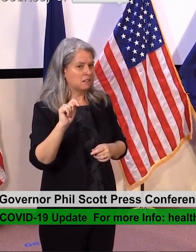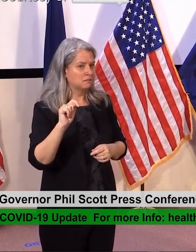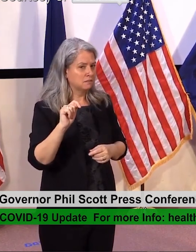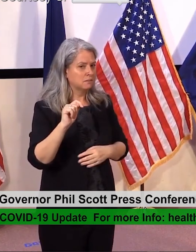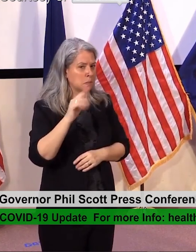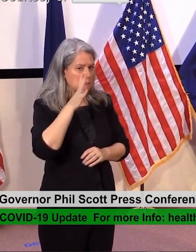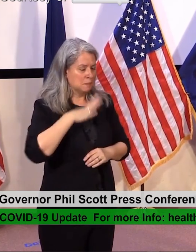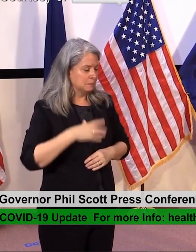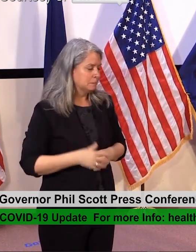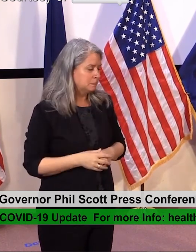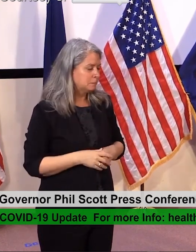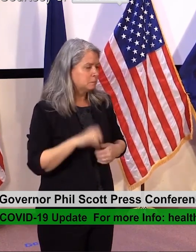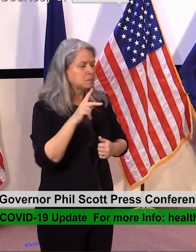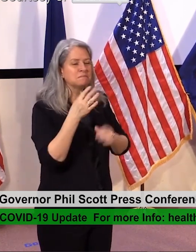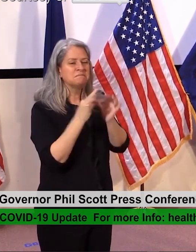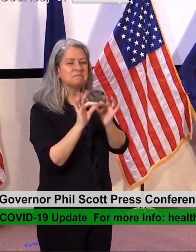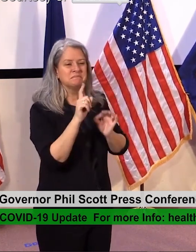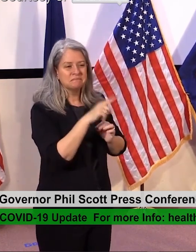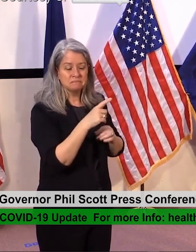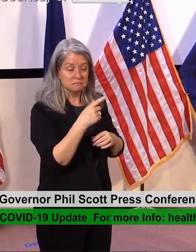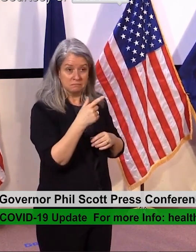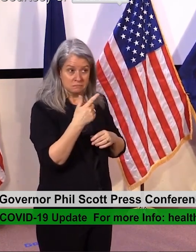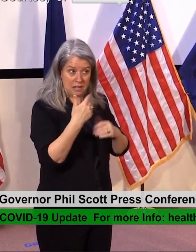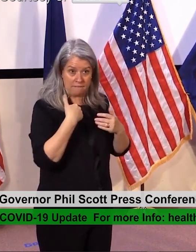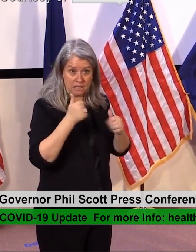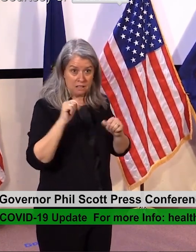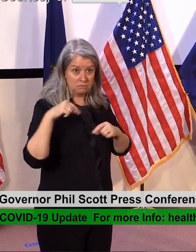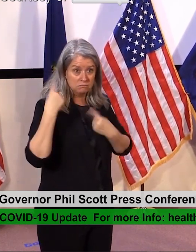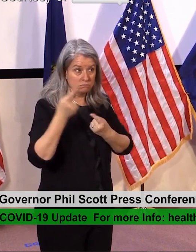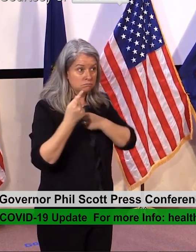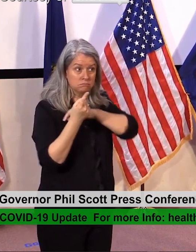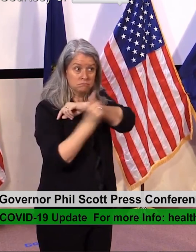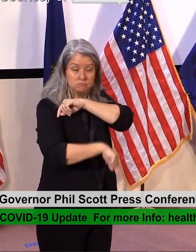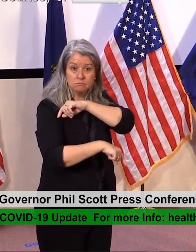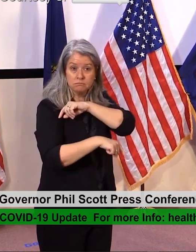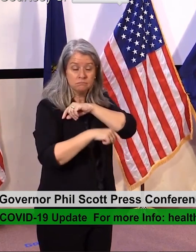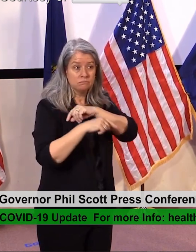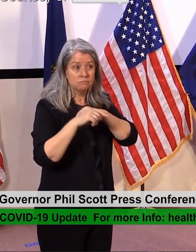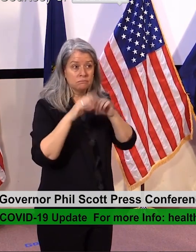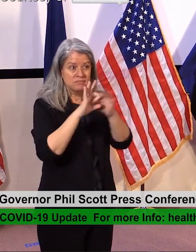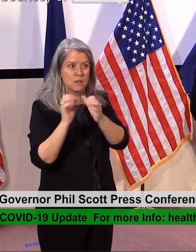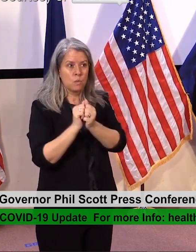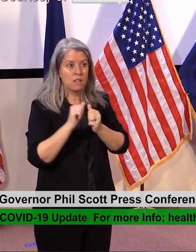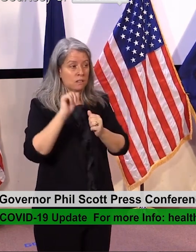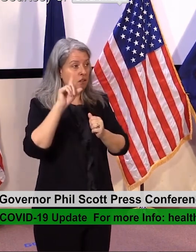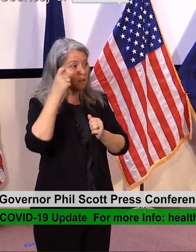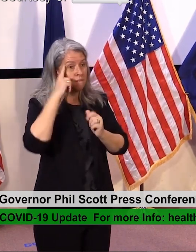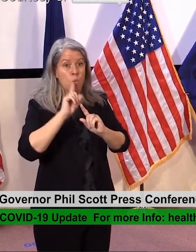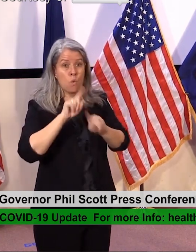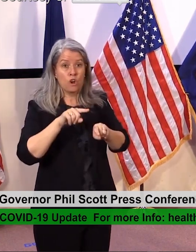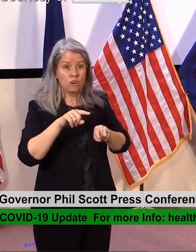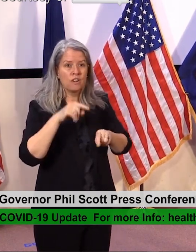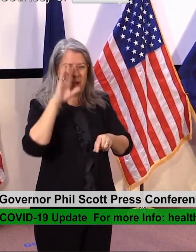Kat from WCAX. Sure, brief question here. Have any enforcement actions been taken in regard to violating any of the governor's orders? So we know that, you know, state